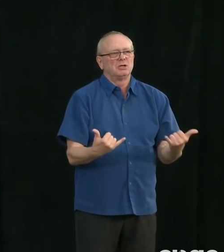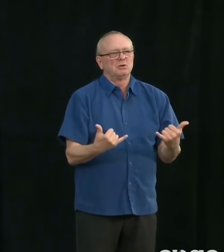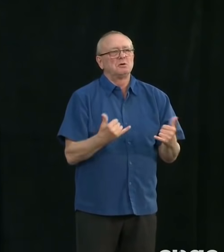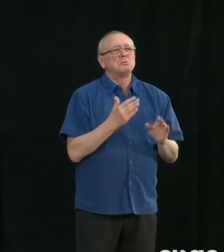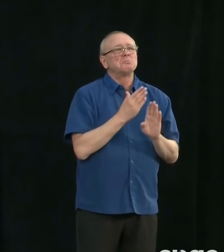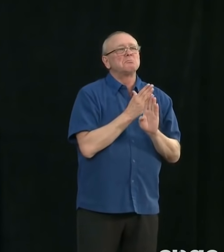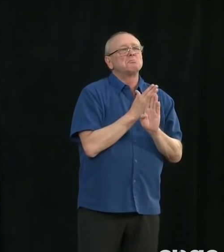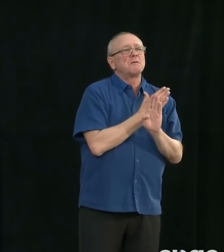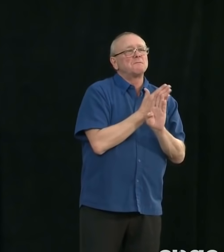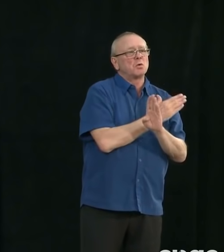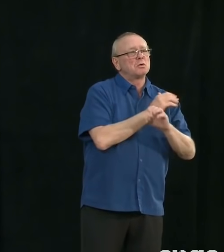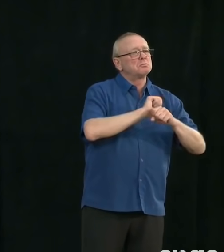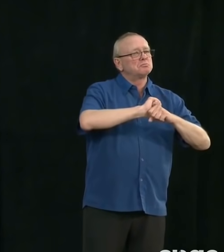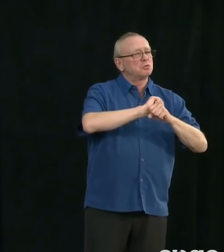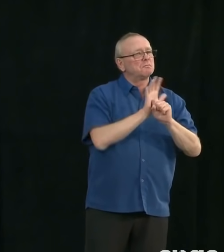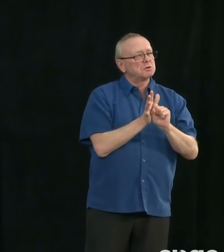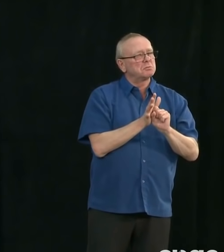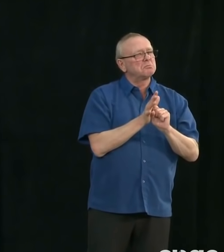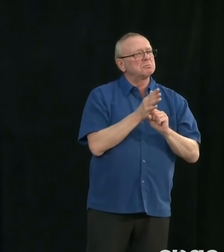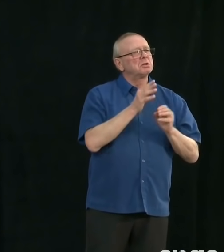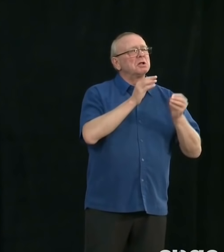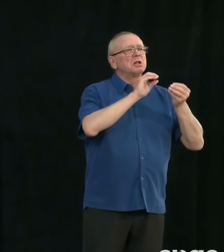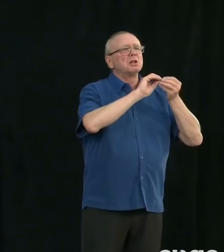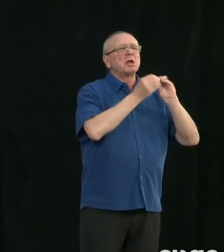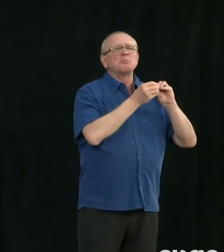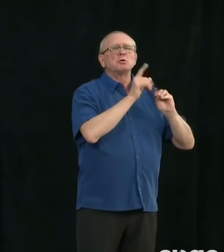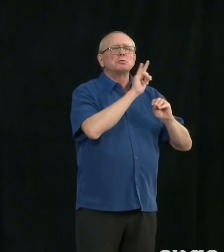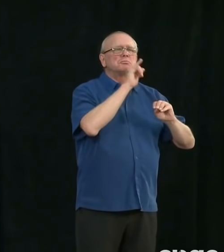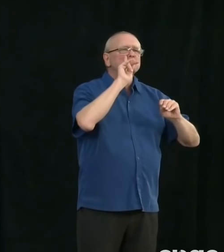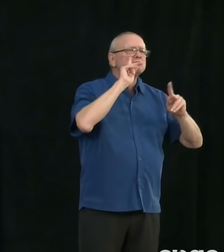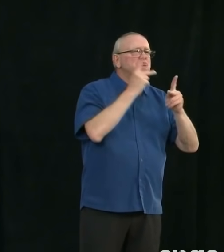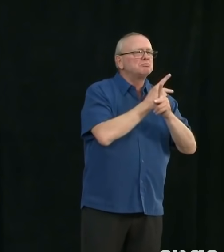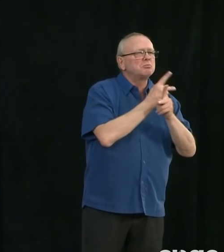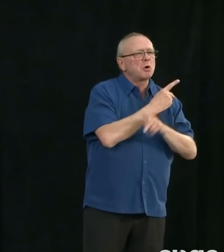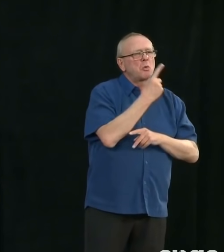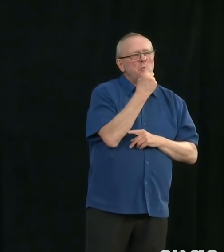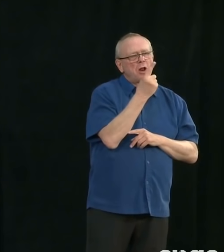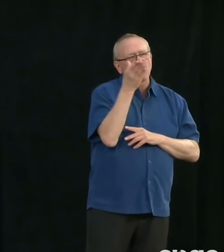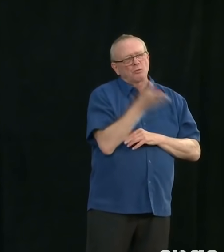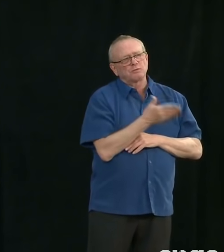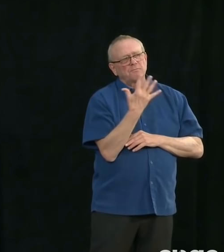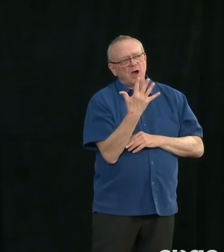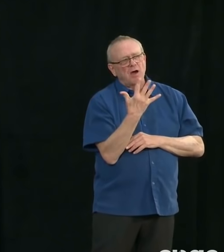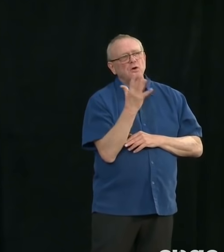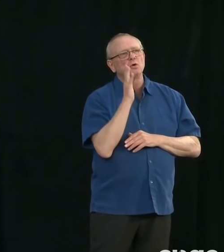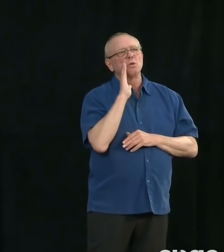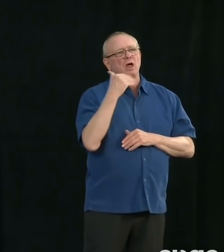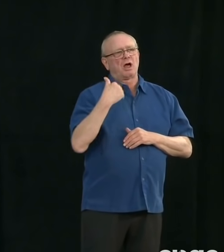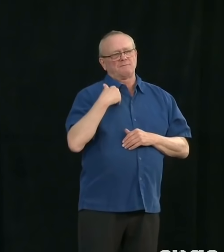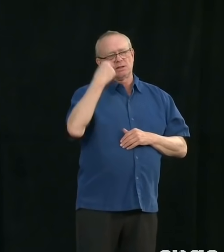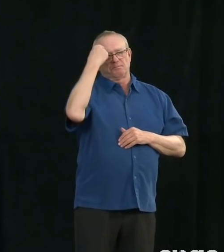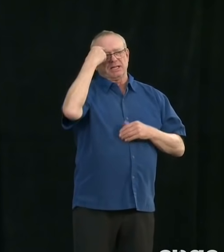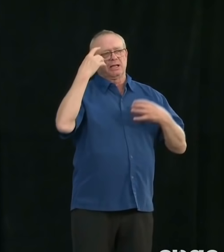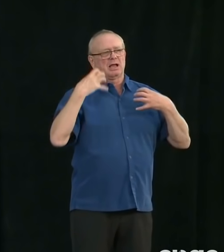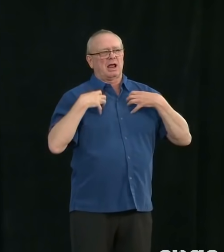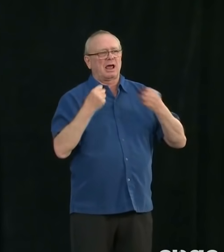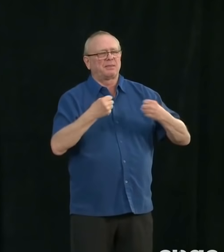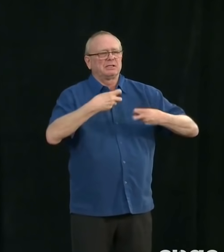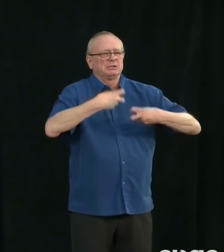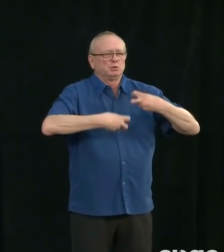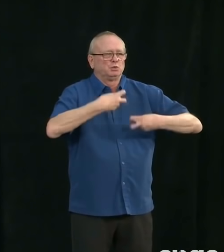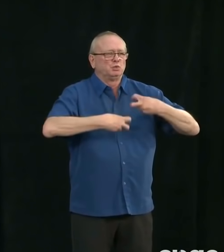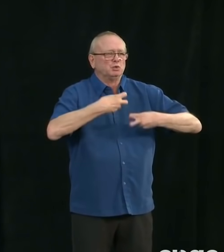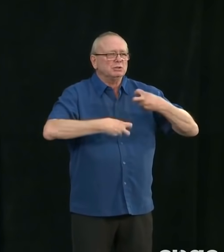were expected to experience a mental health or addiction issue at some point in their lifetime. As a result of this